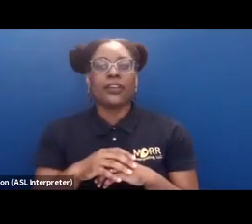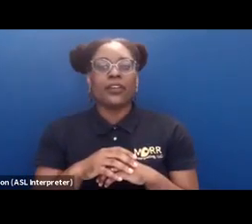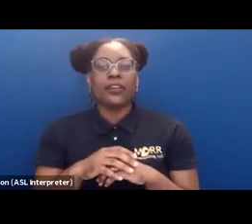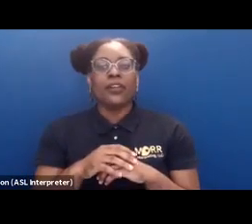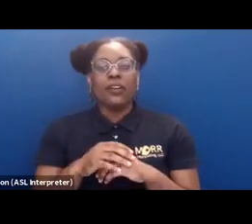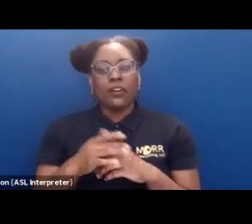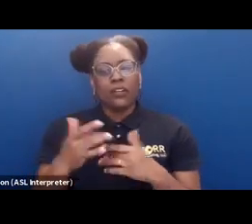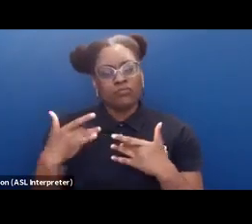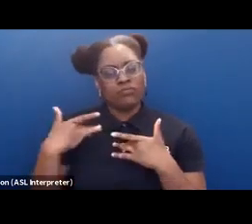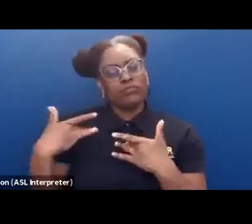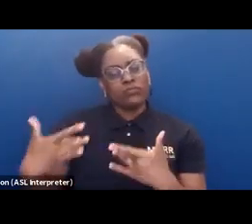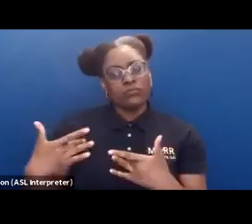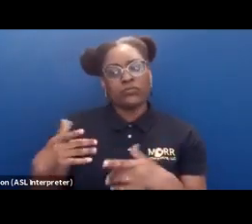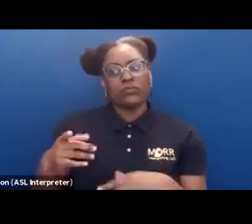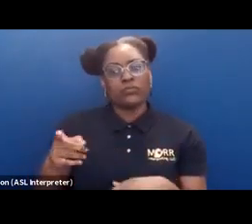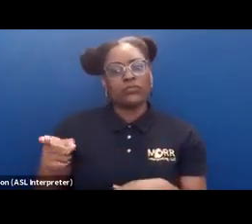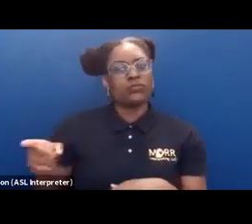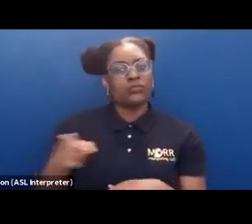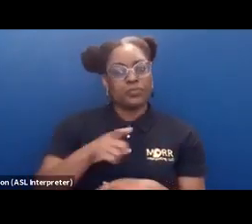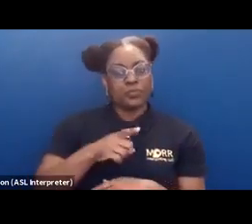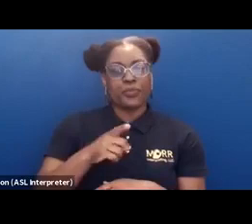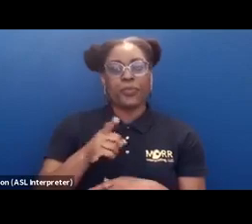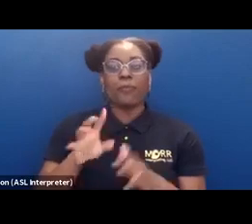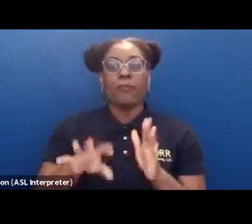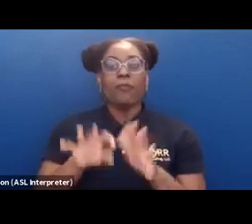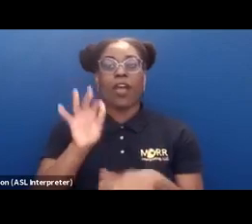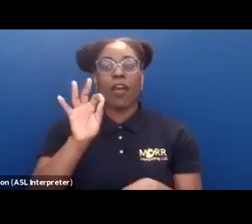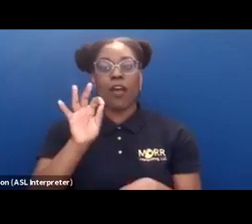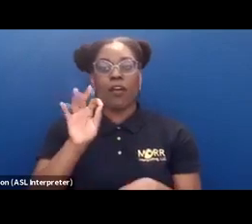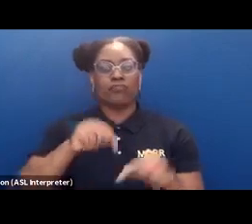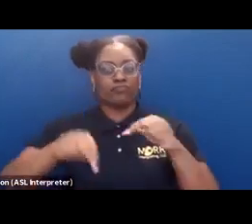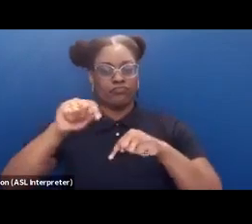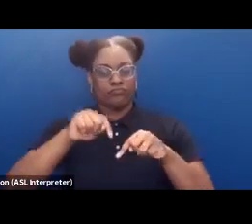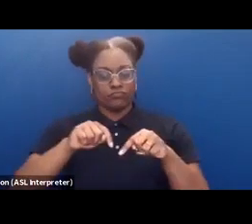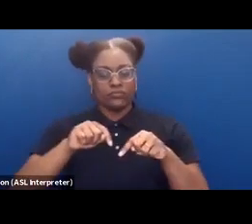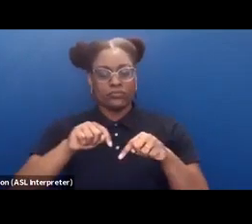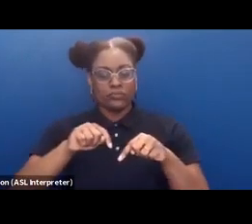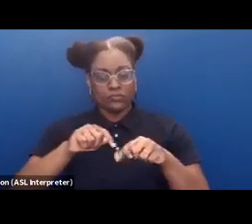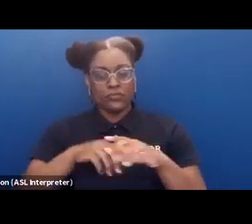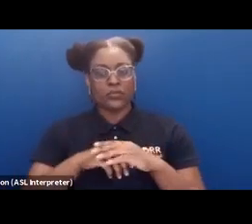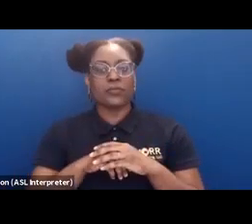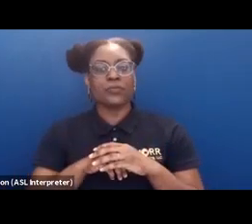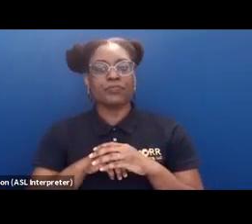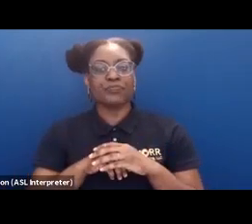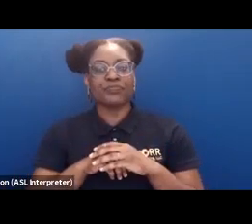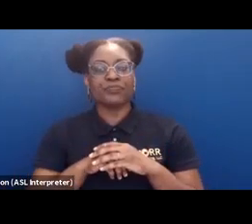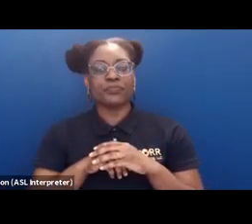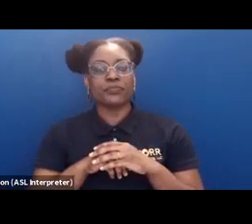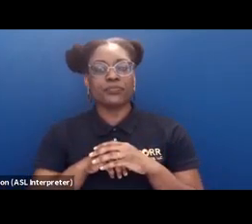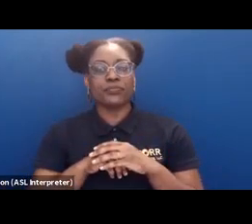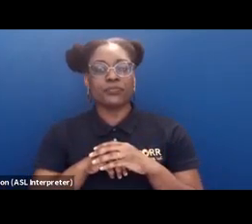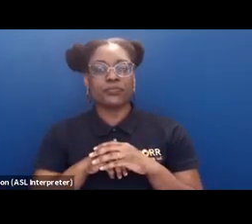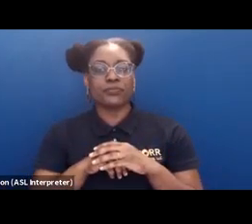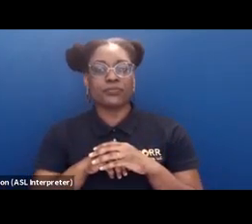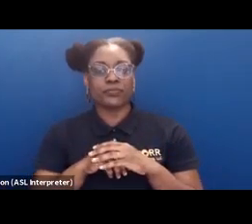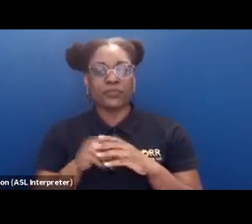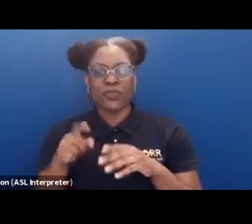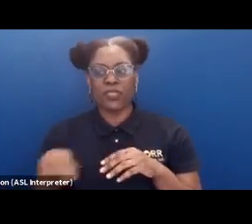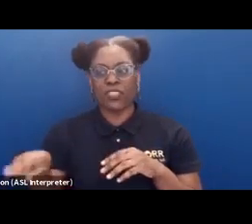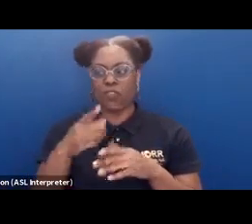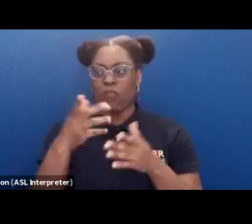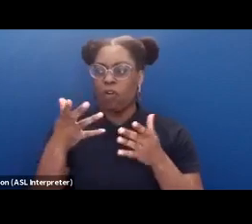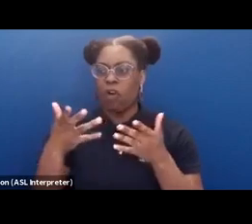for the most part, found in, have not been found, have been designated to go to